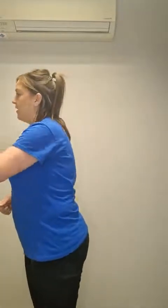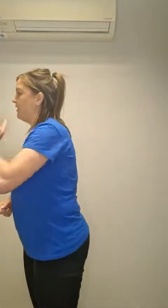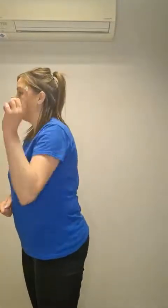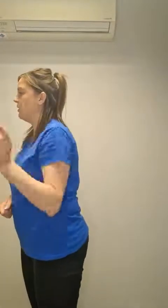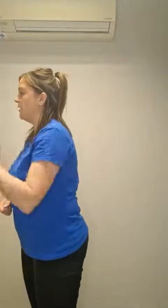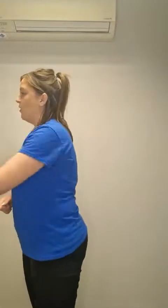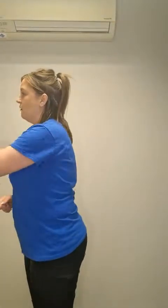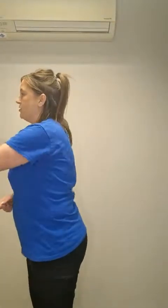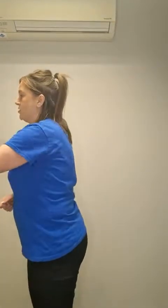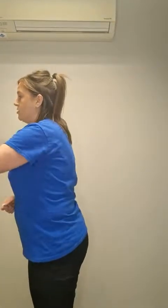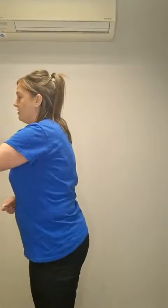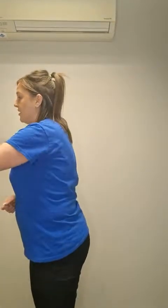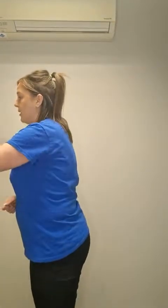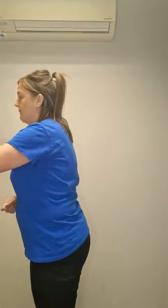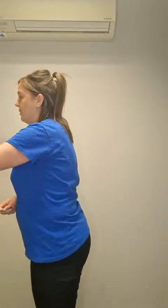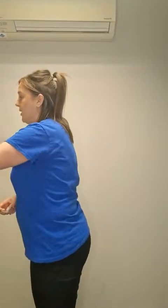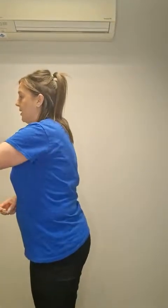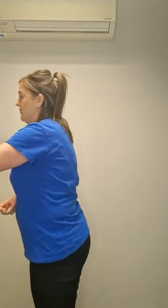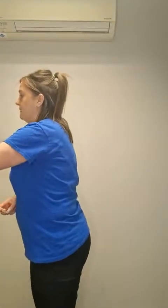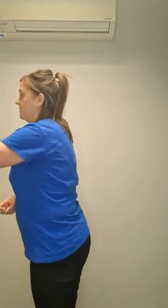going to get on to some